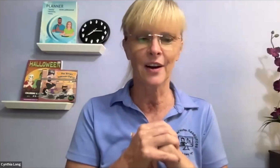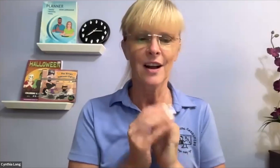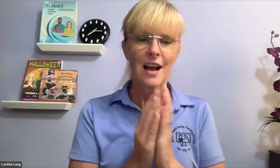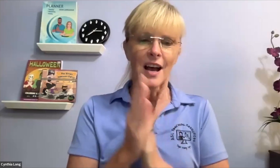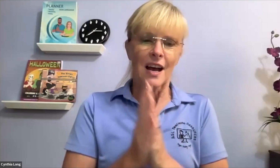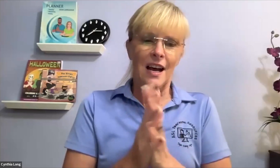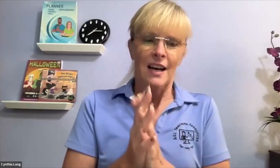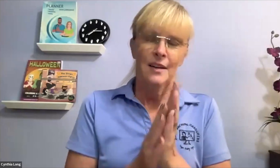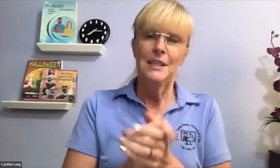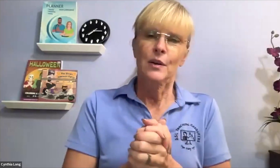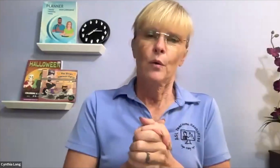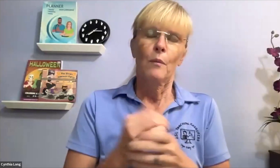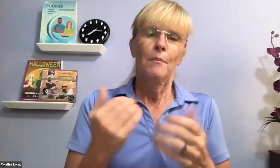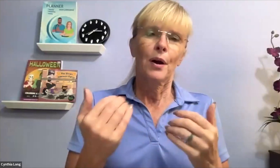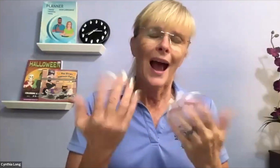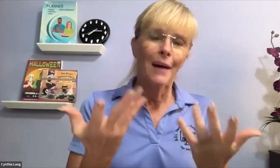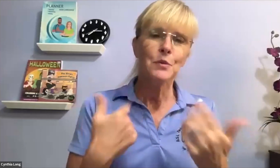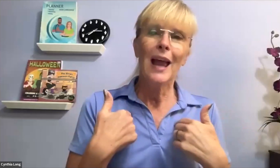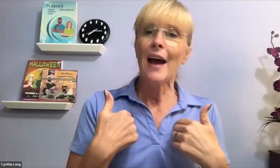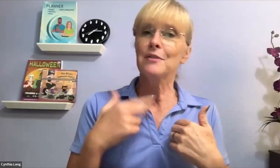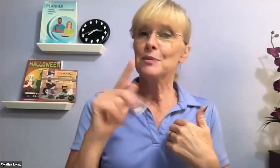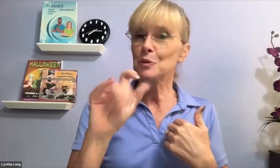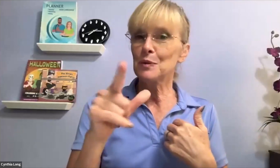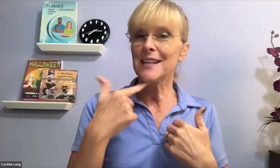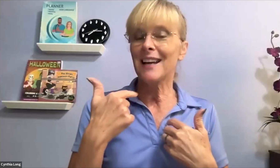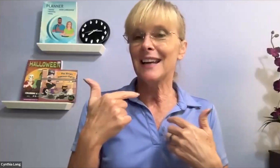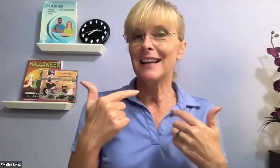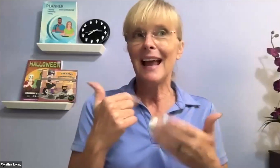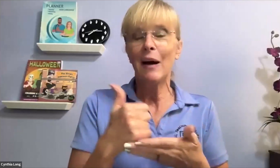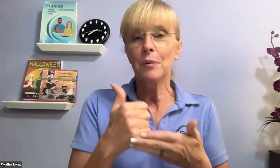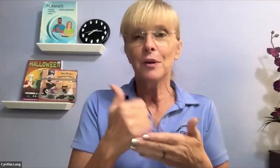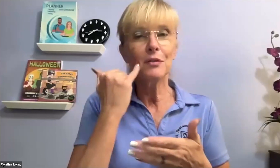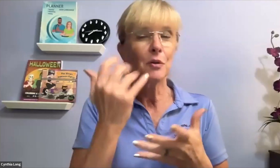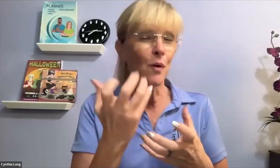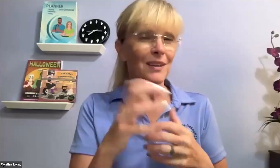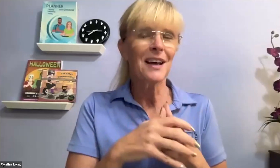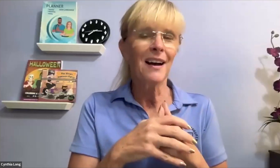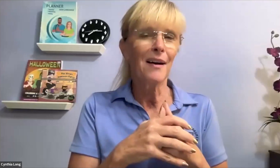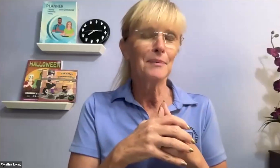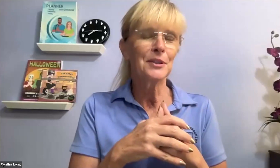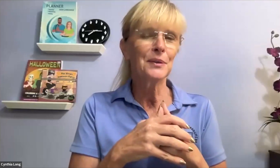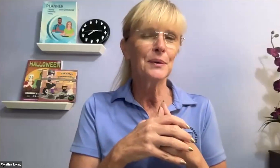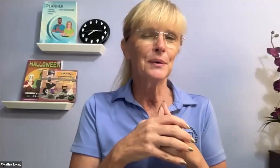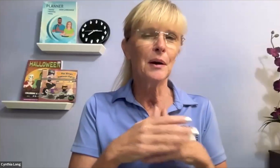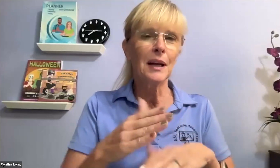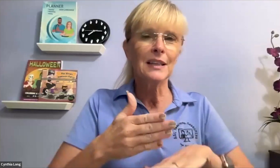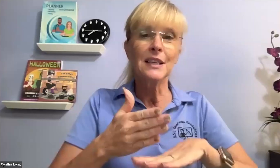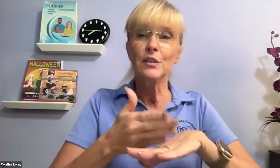there. So perhaps we have some tools that can help you if you want to continue